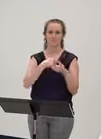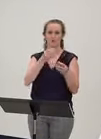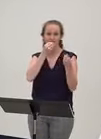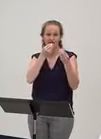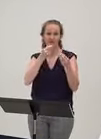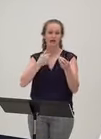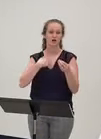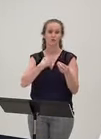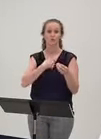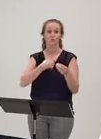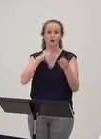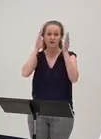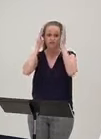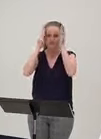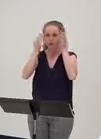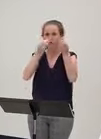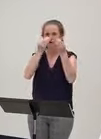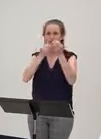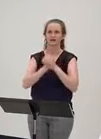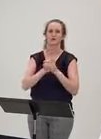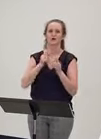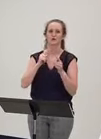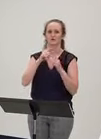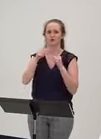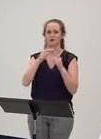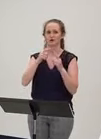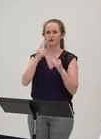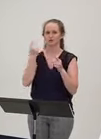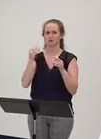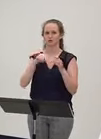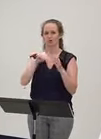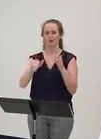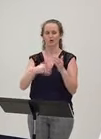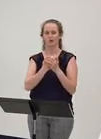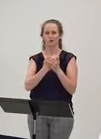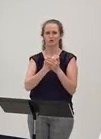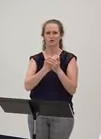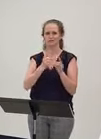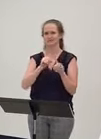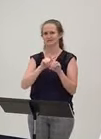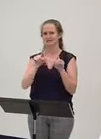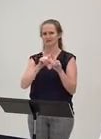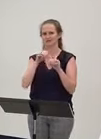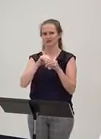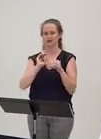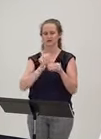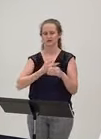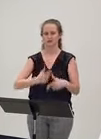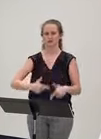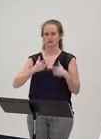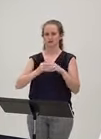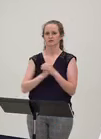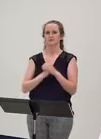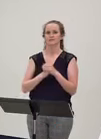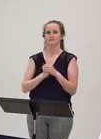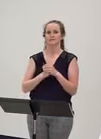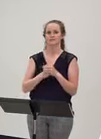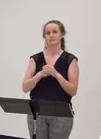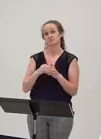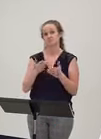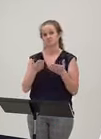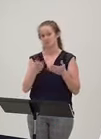forward to eating, especially when it's pretty much the only thing that is out of the ordinary. We eat. At least I